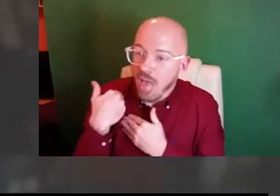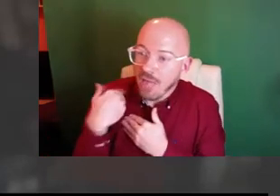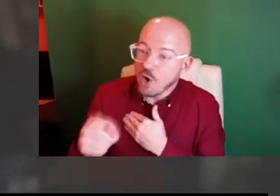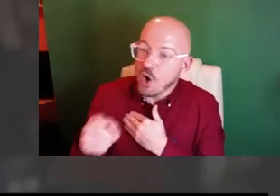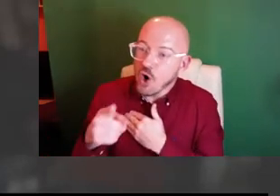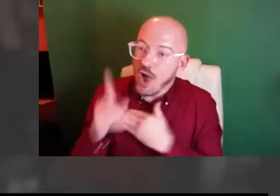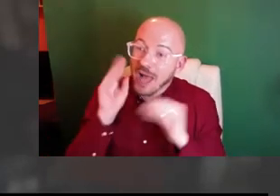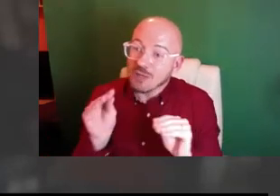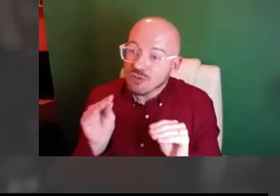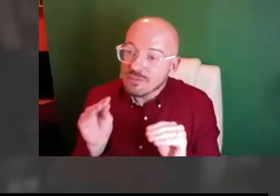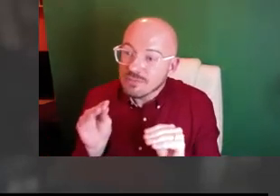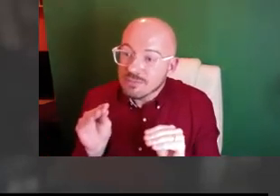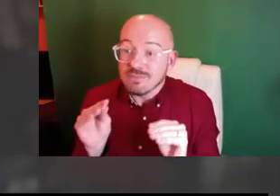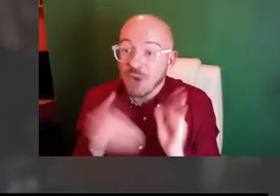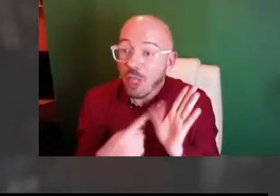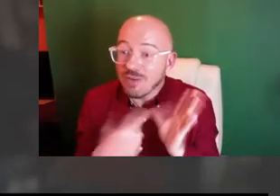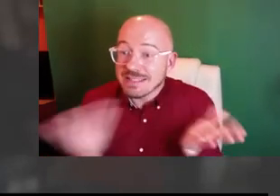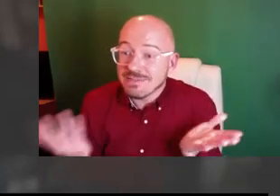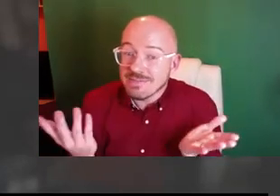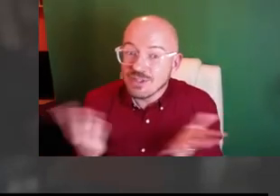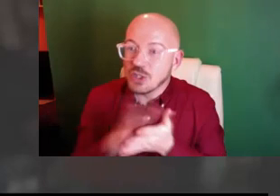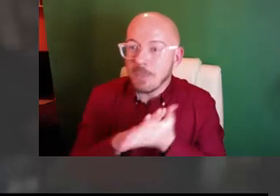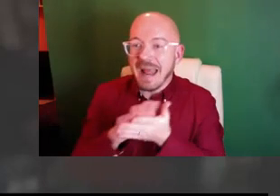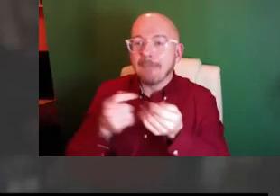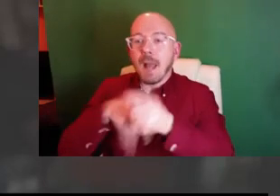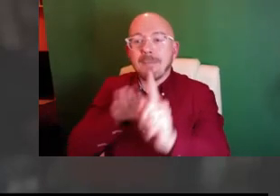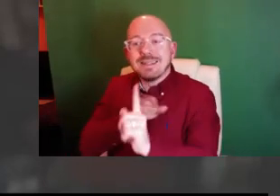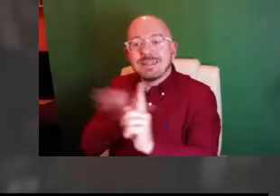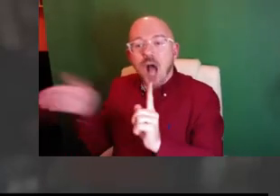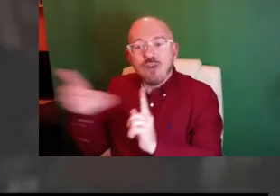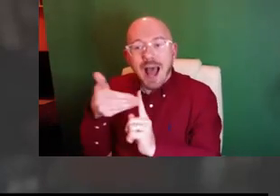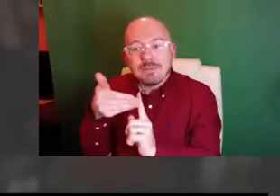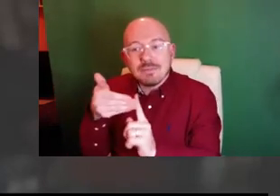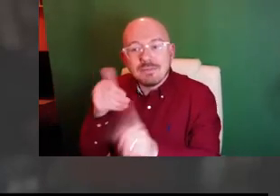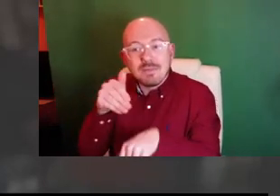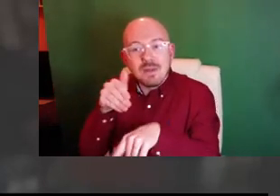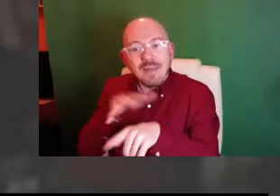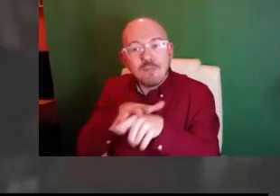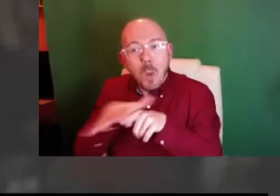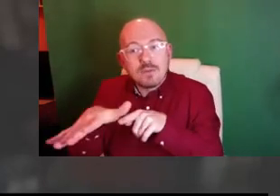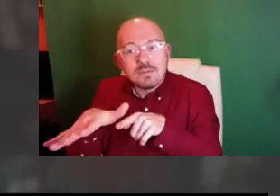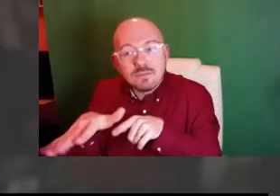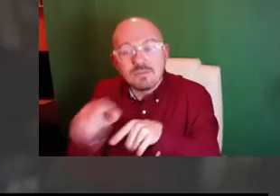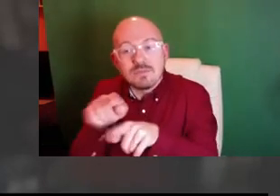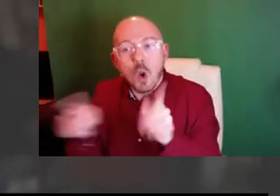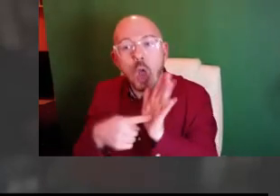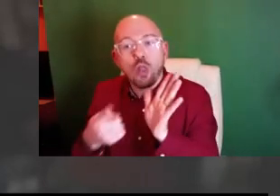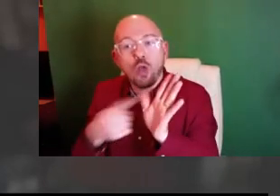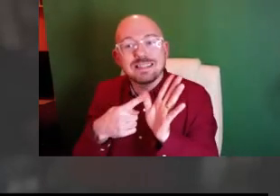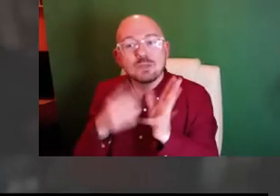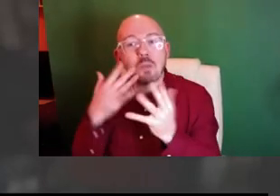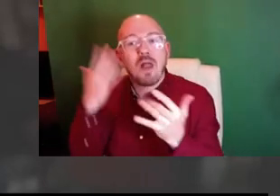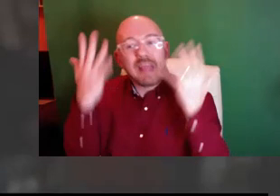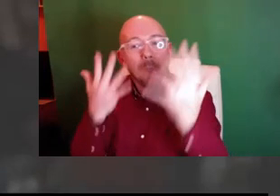But because local authorities are responsible for education and they have an authority, if you like,